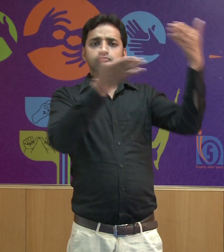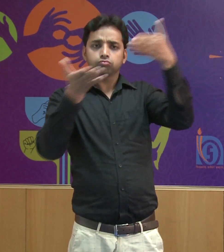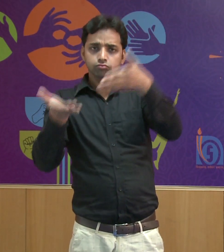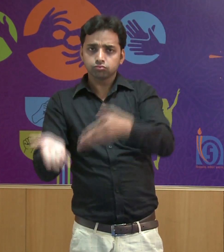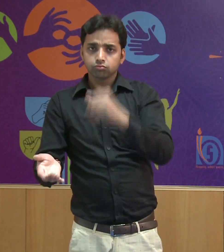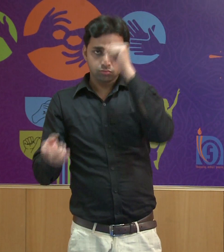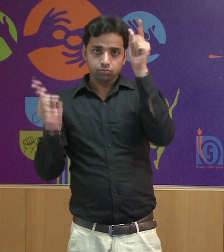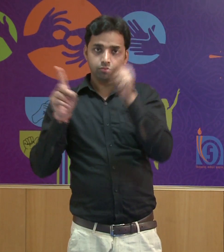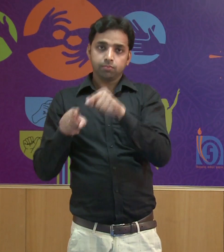them.